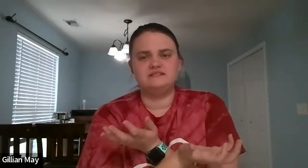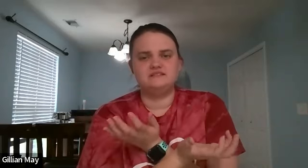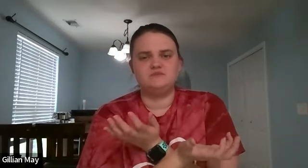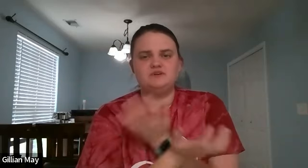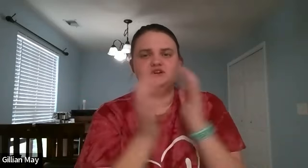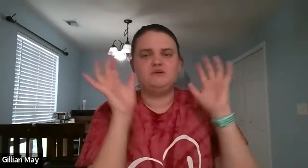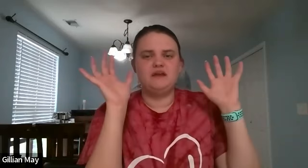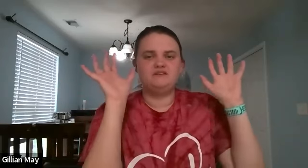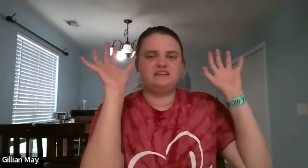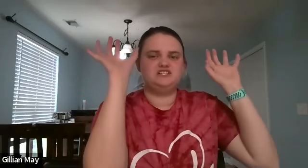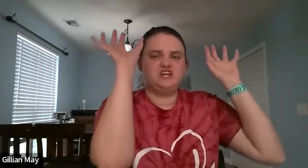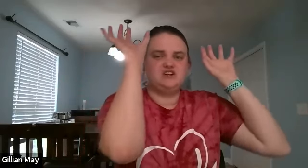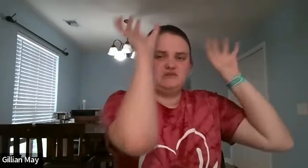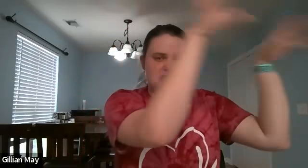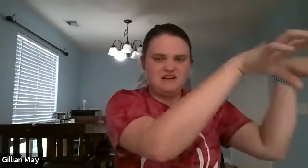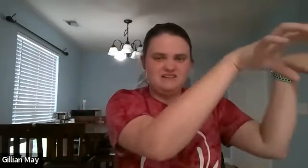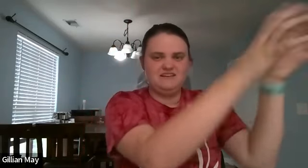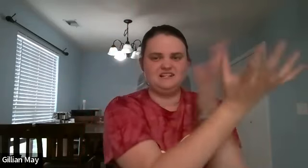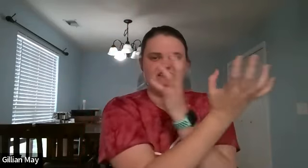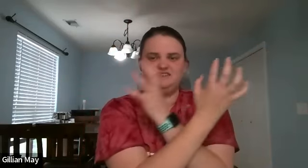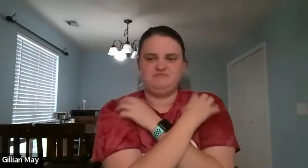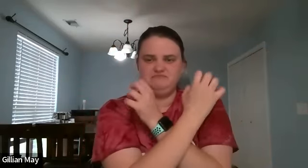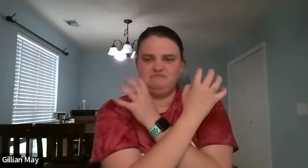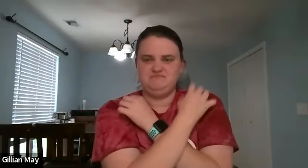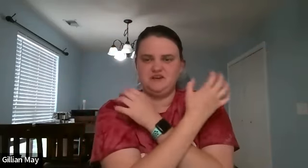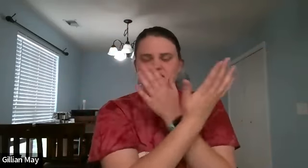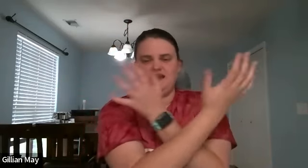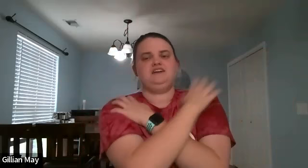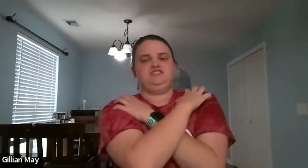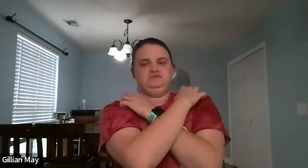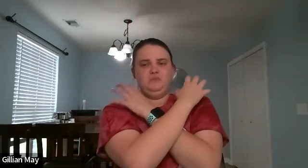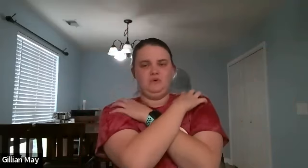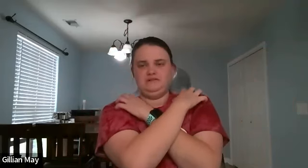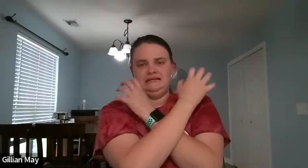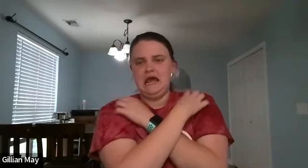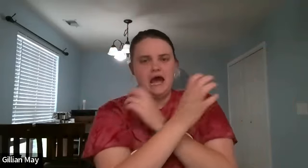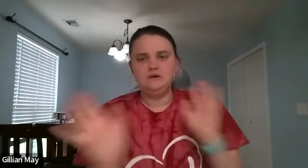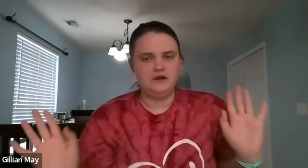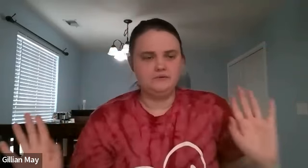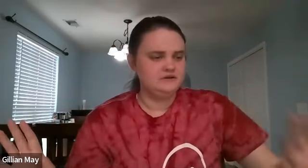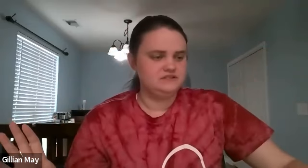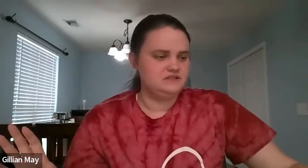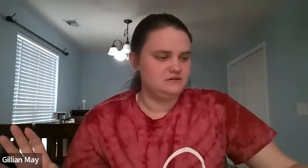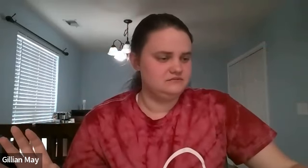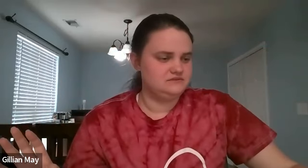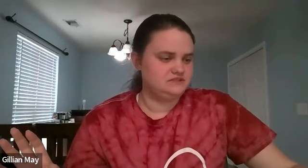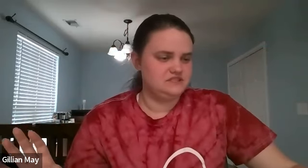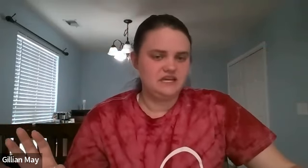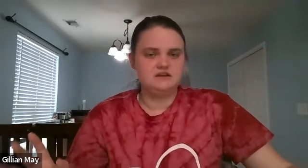sense to me, but you know, when bears, they just kind of go, rawr, I just think of coming at you more. I don't know. Cannot tell you